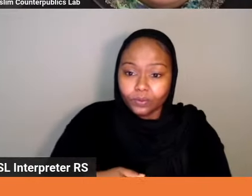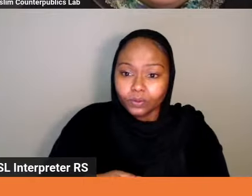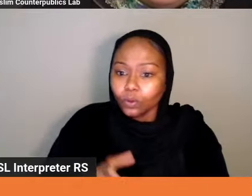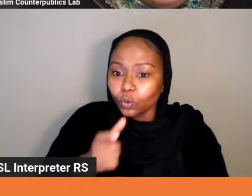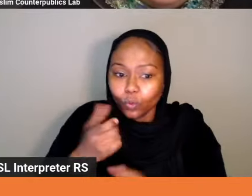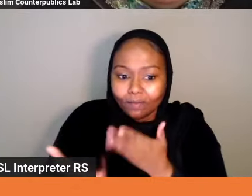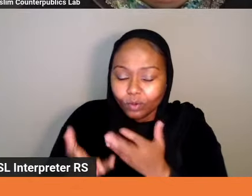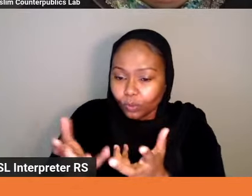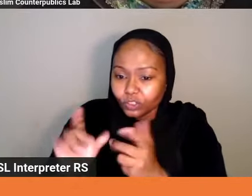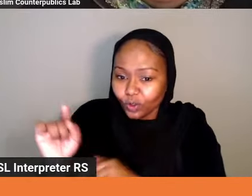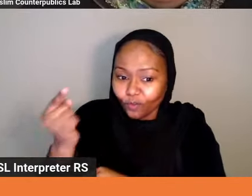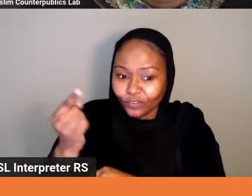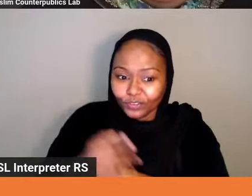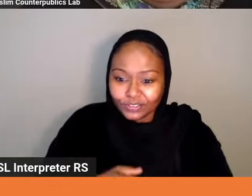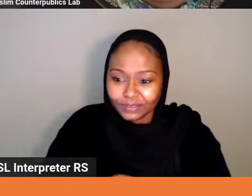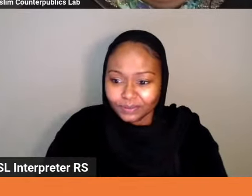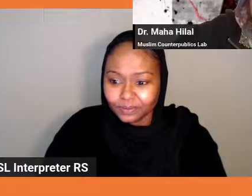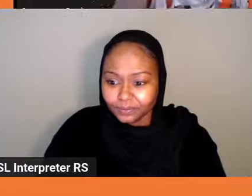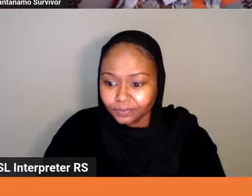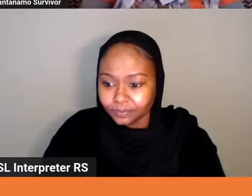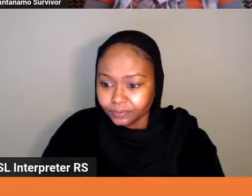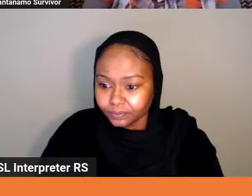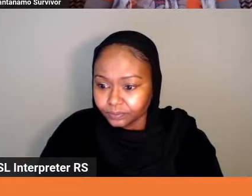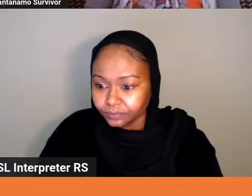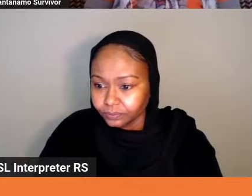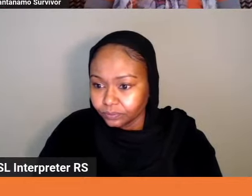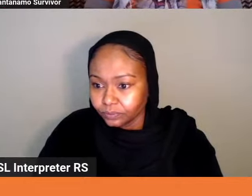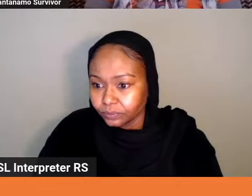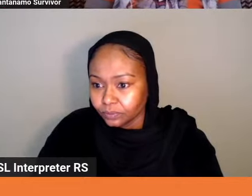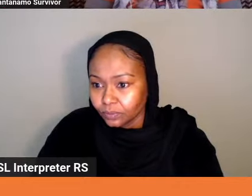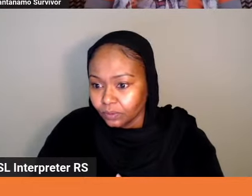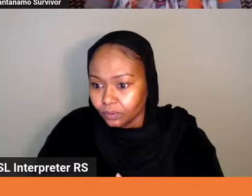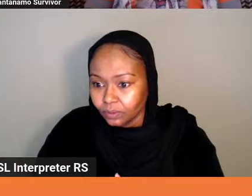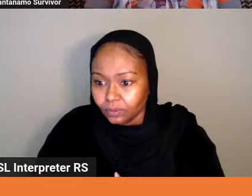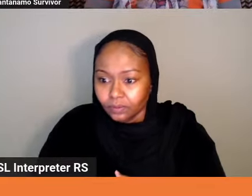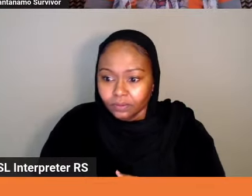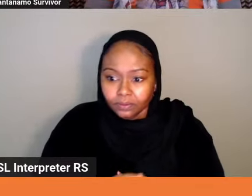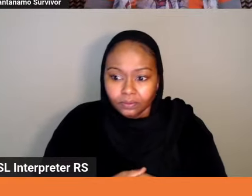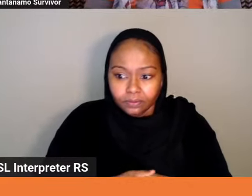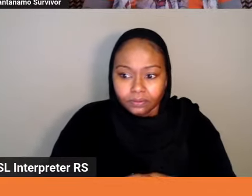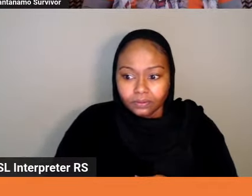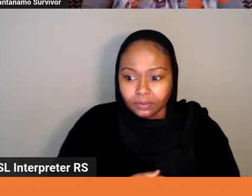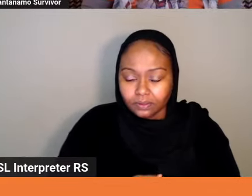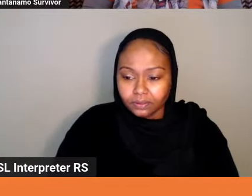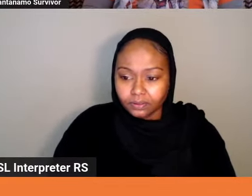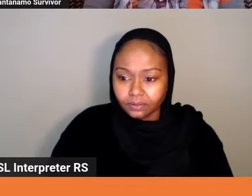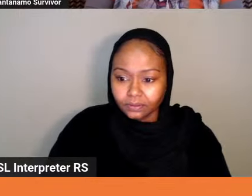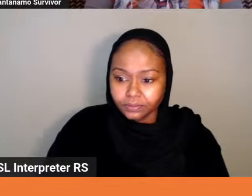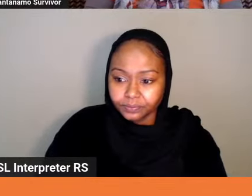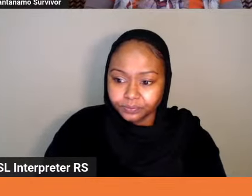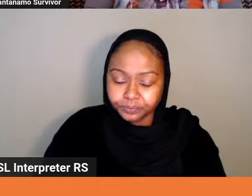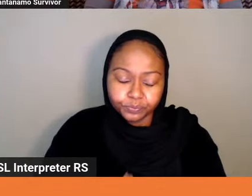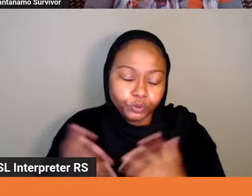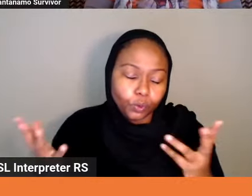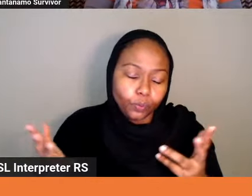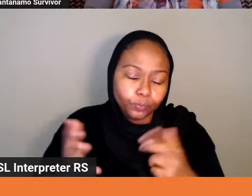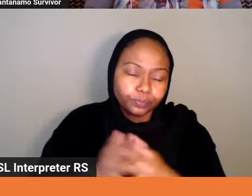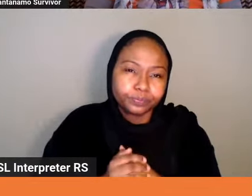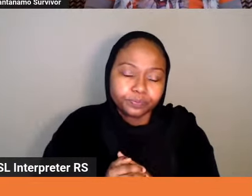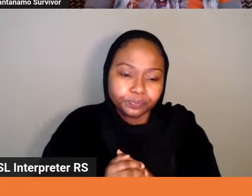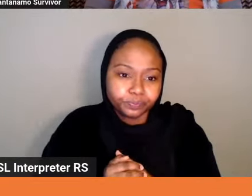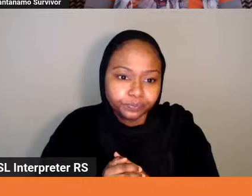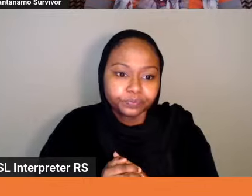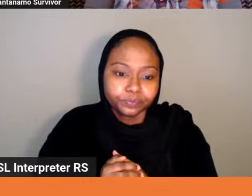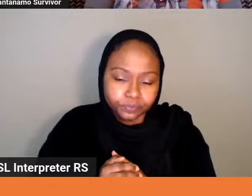to go first. Yeah, let me start. First of all, to encounter the dehumanization